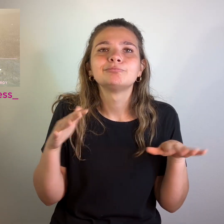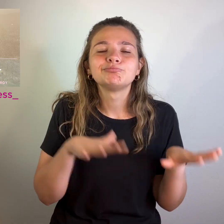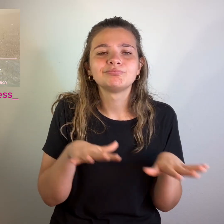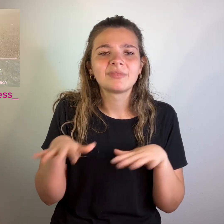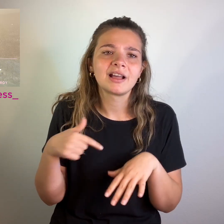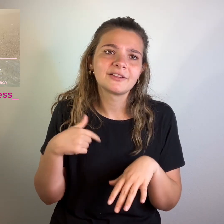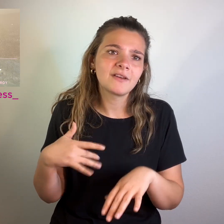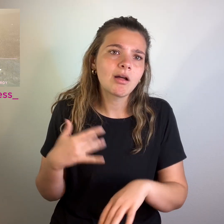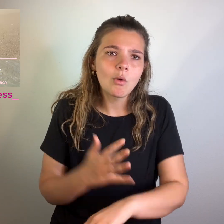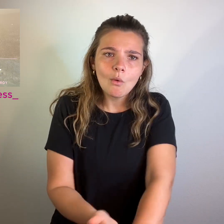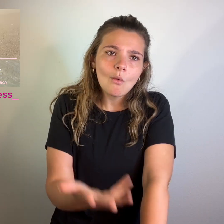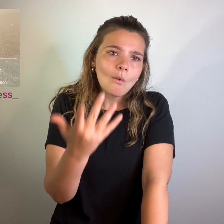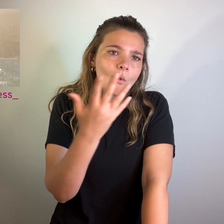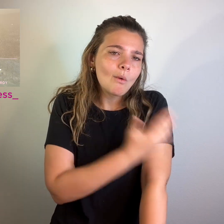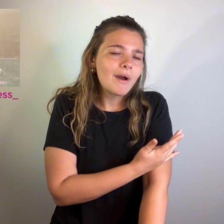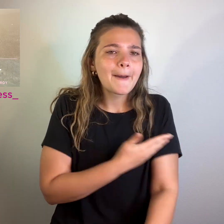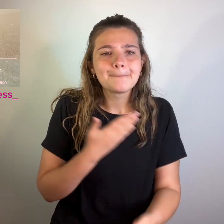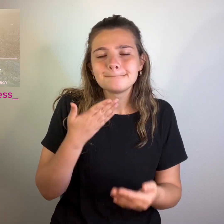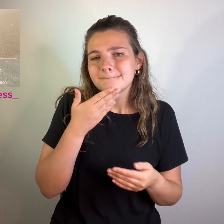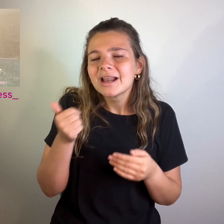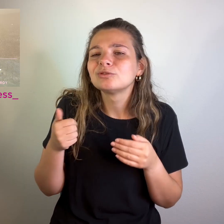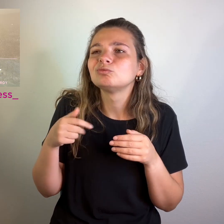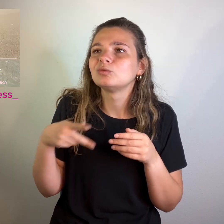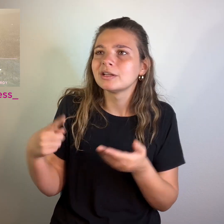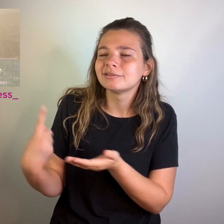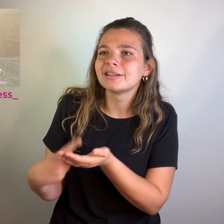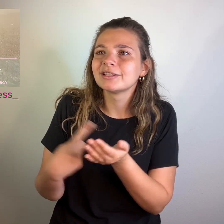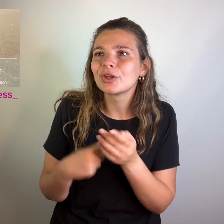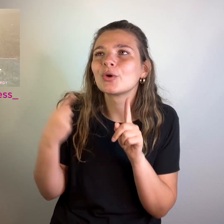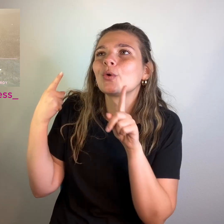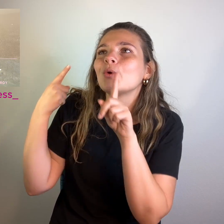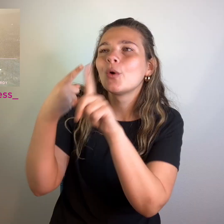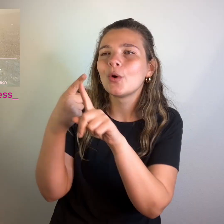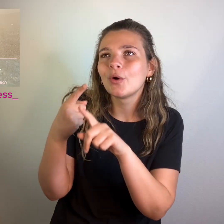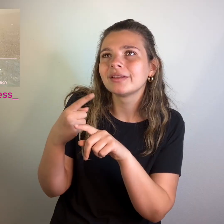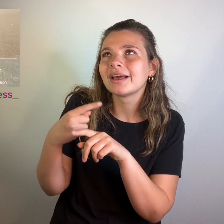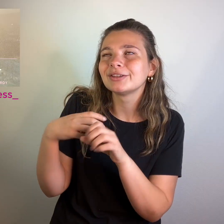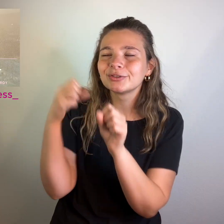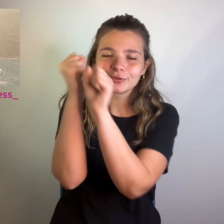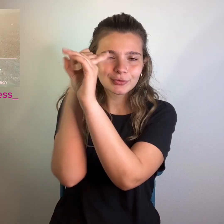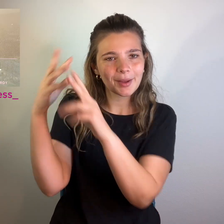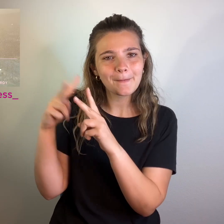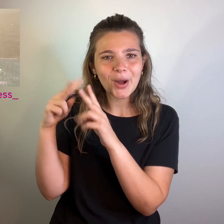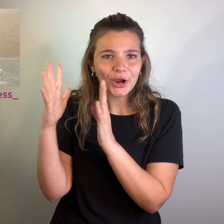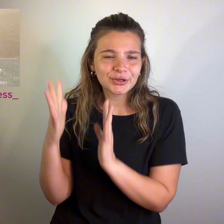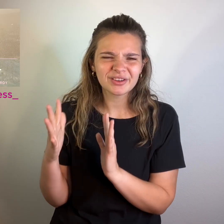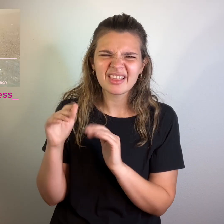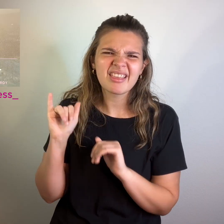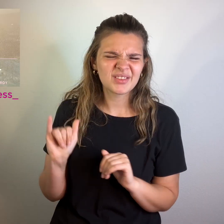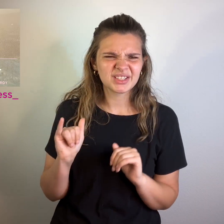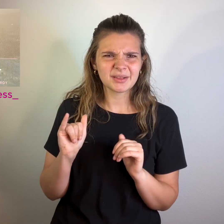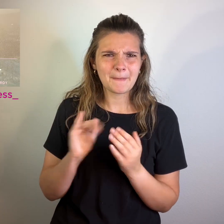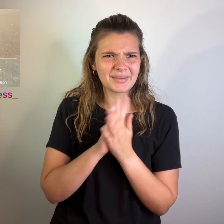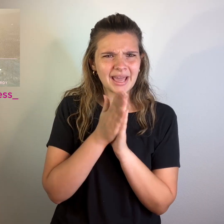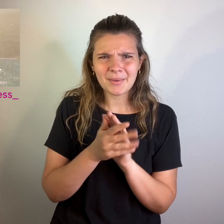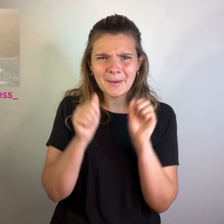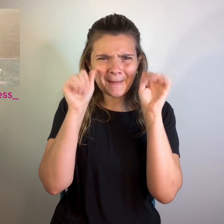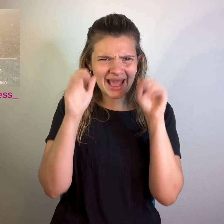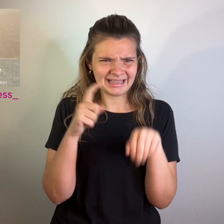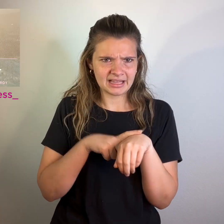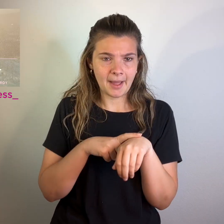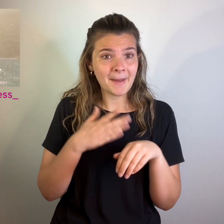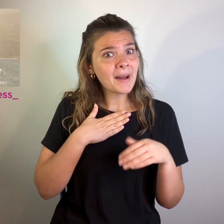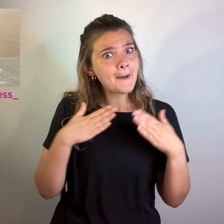over our goals. We went over our dream partners. Like, it was just such an amazing time. And I had given my body what I needed, which